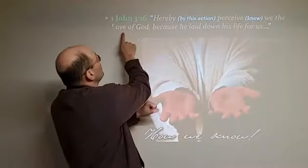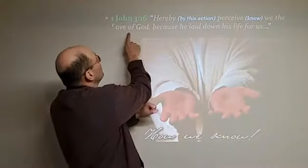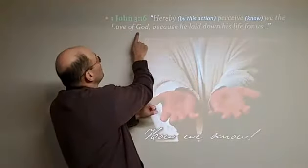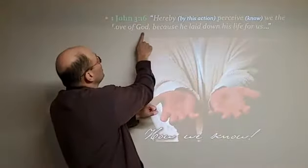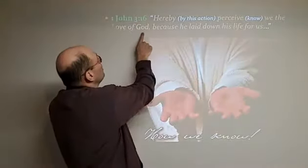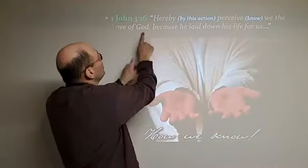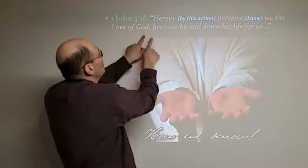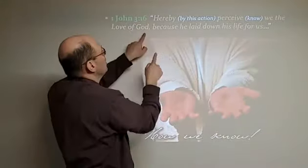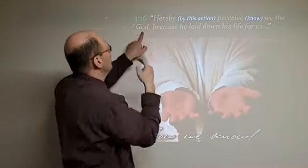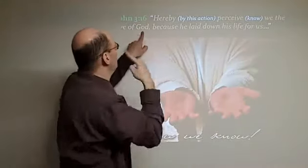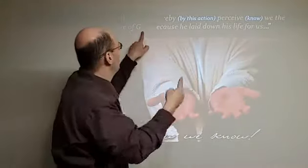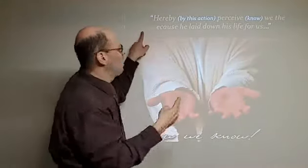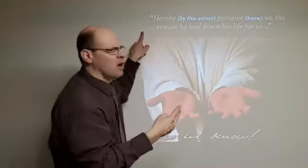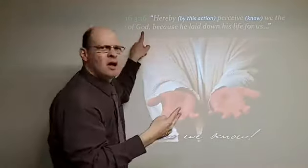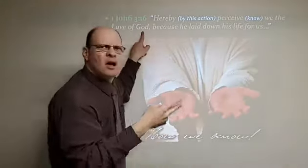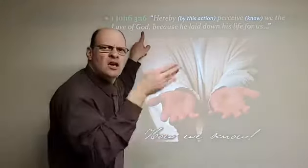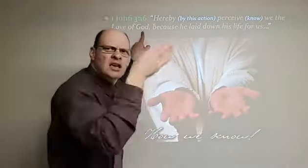the love of God